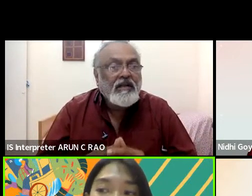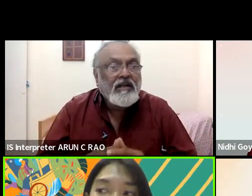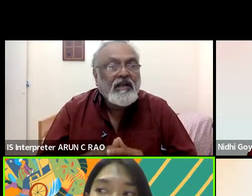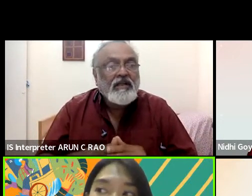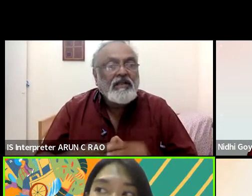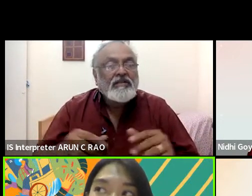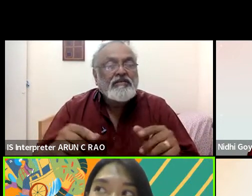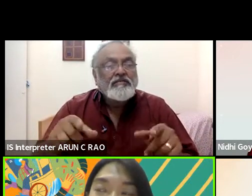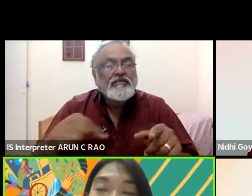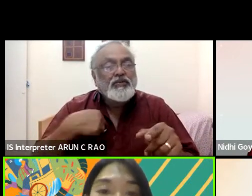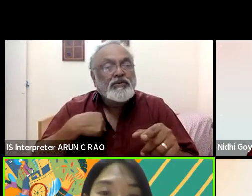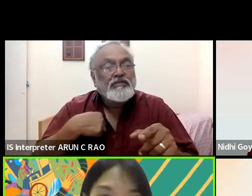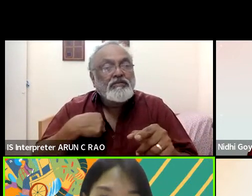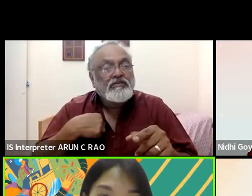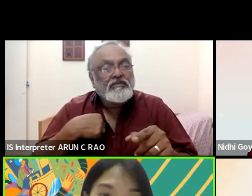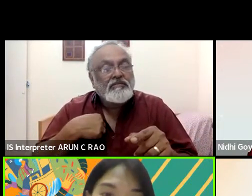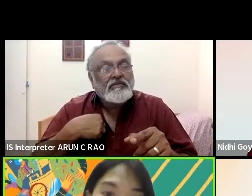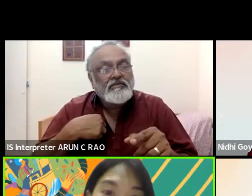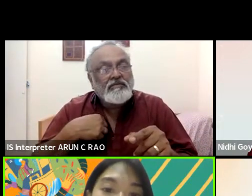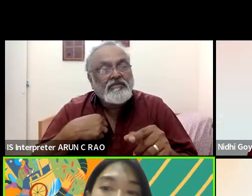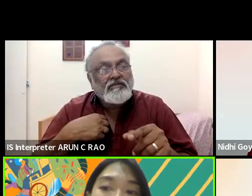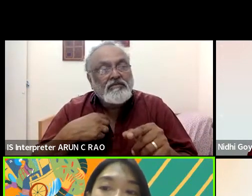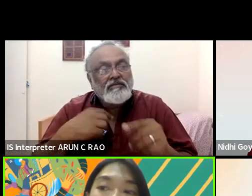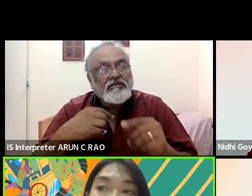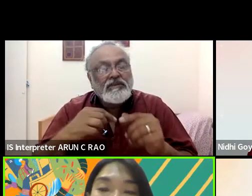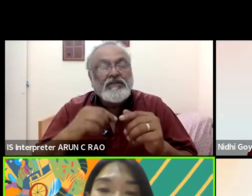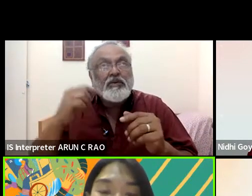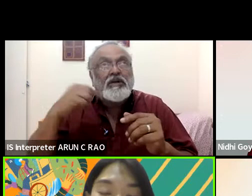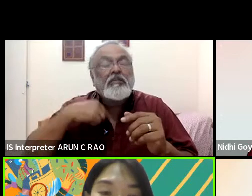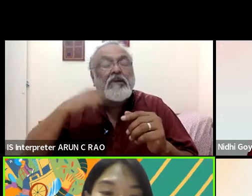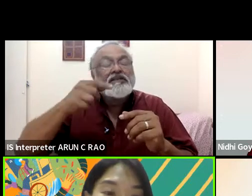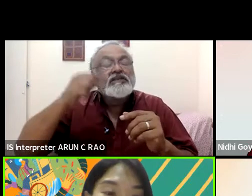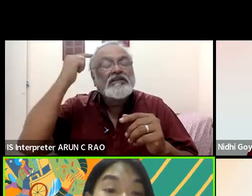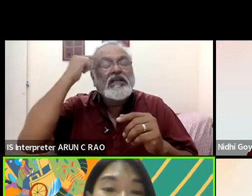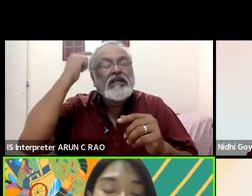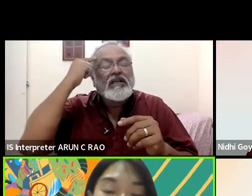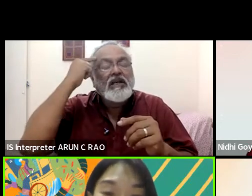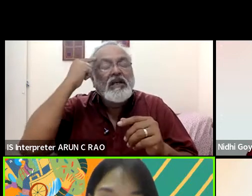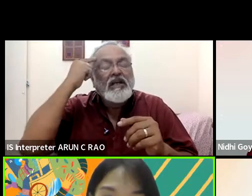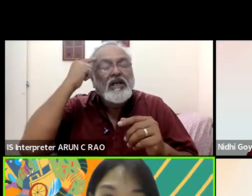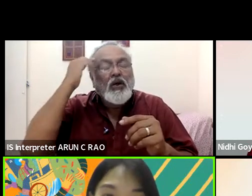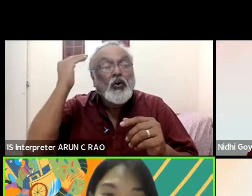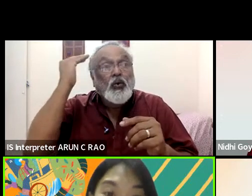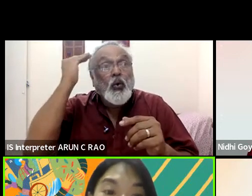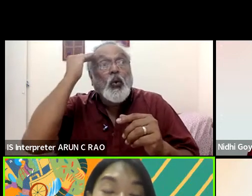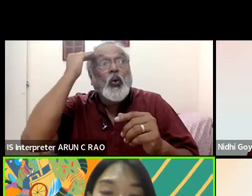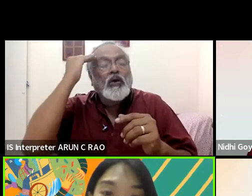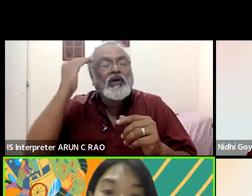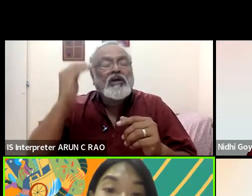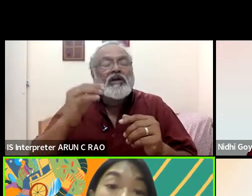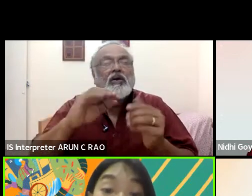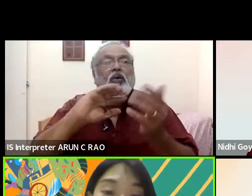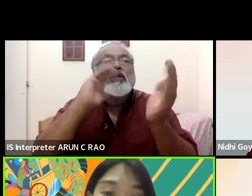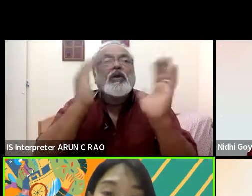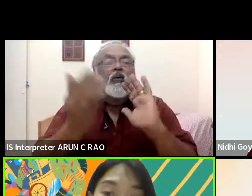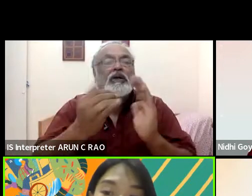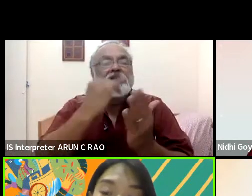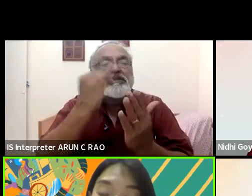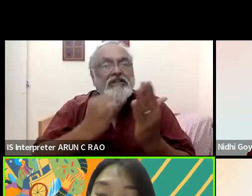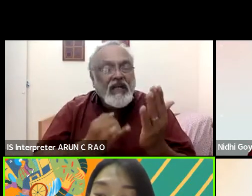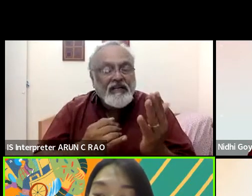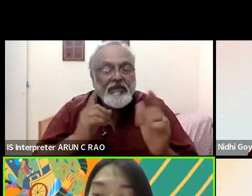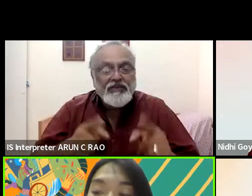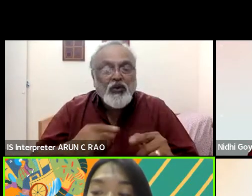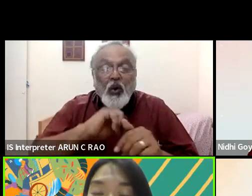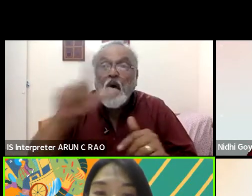having the knowledge of universal design not being kept in just sort of inclusive urban planners, but all urban